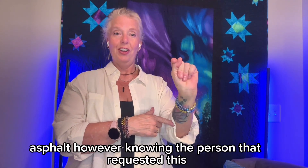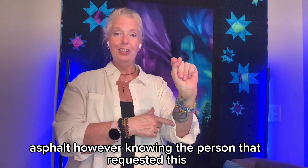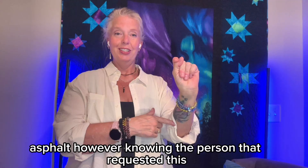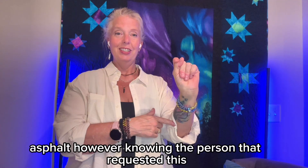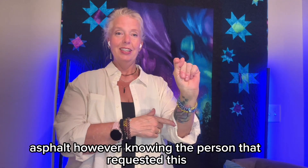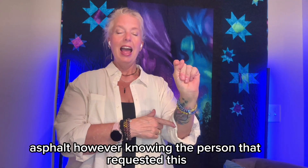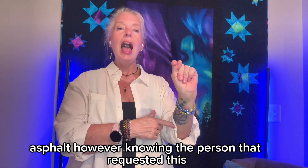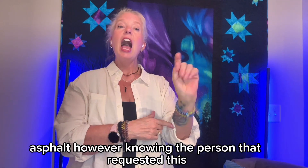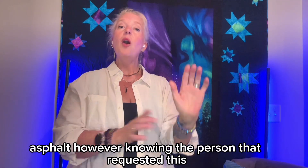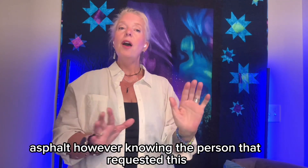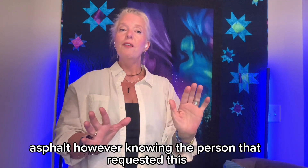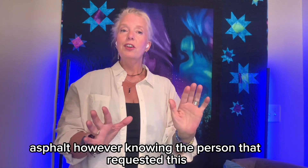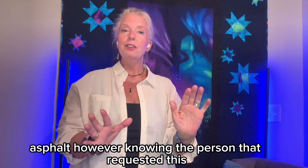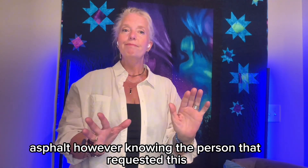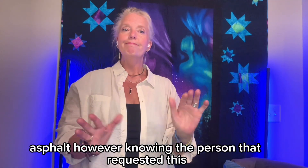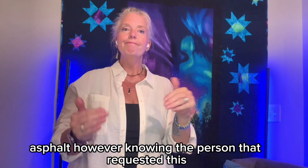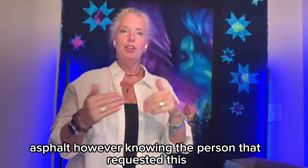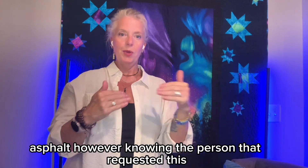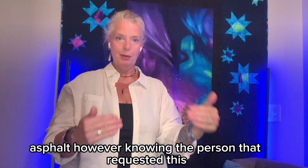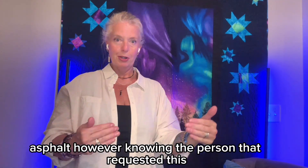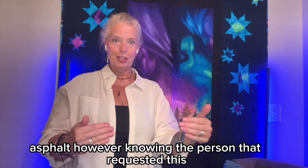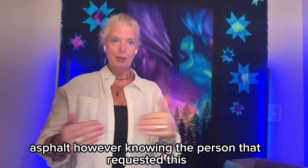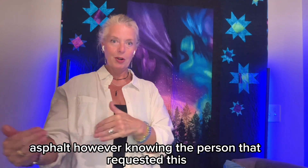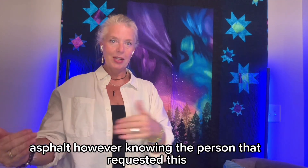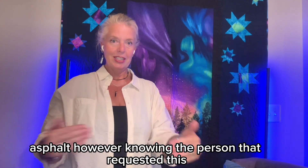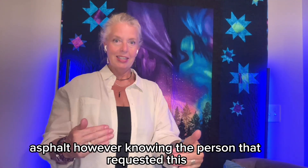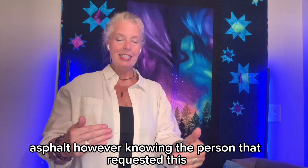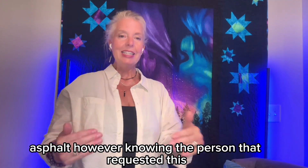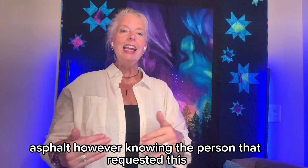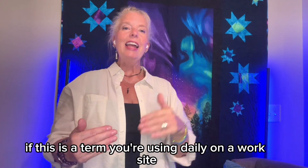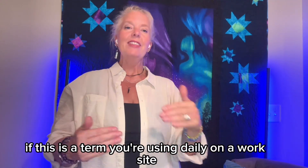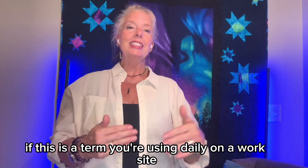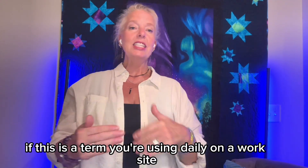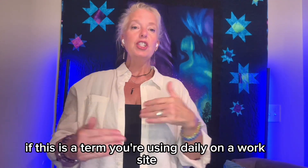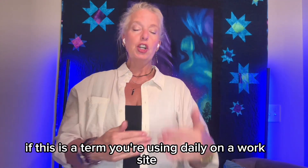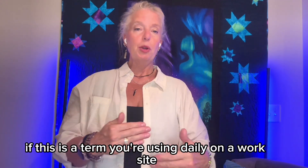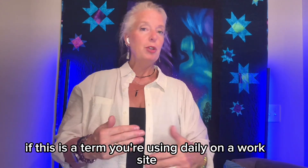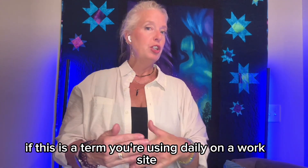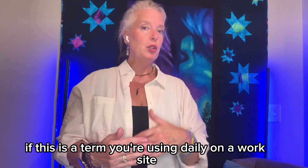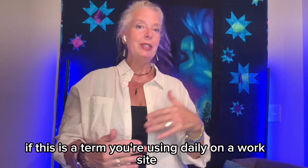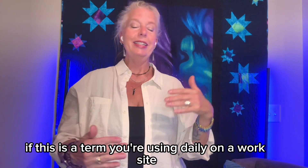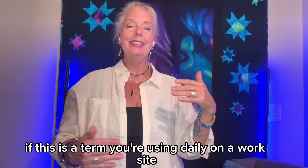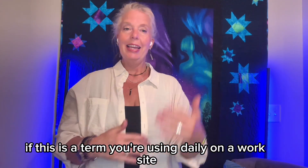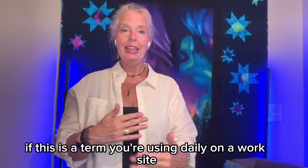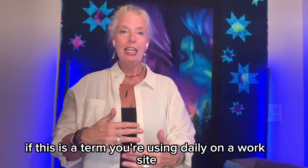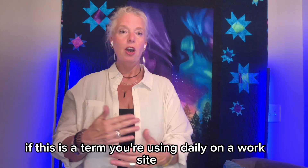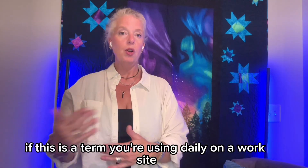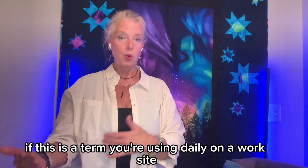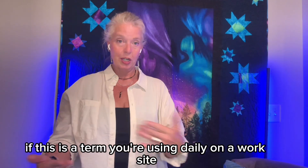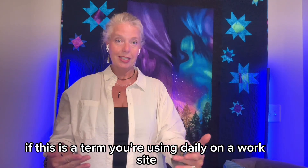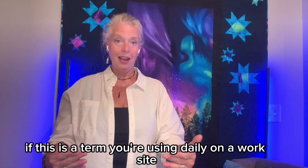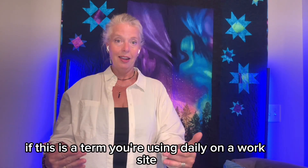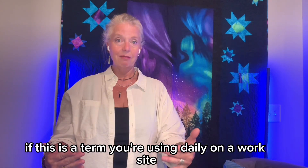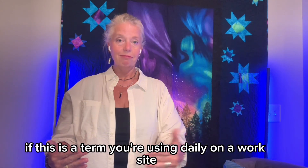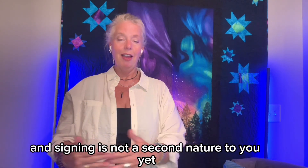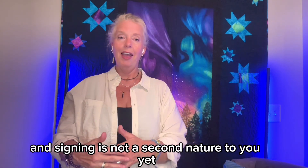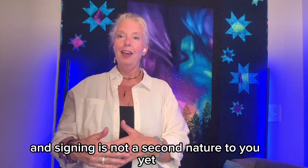asphalt. However, knowing the person that requested this, if this is a term you're using daily on a work site